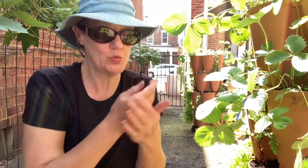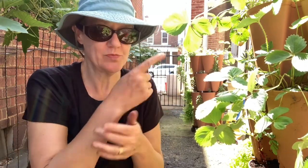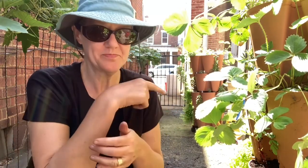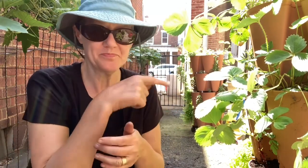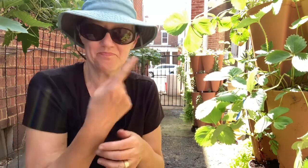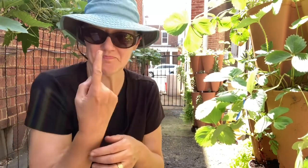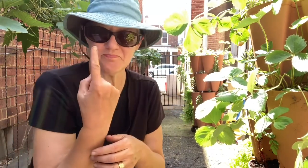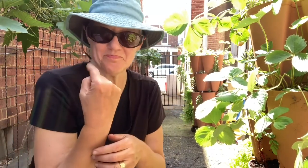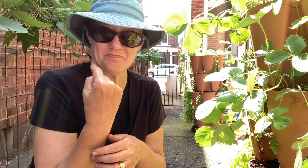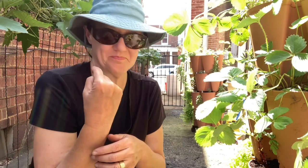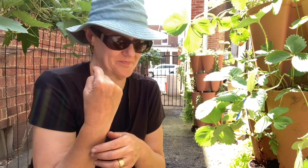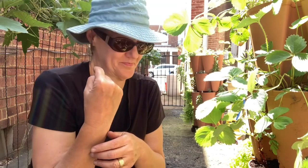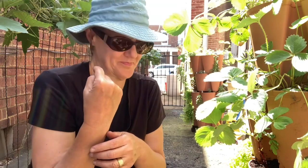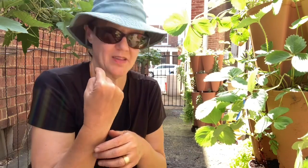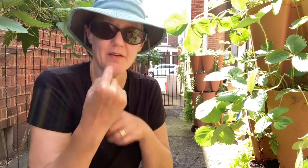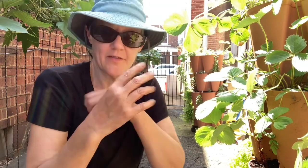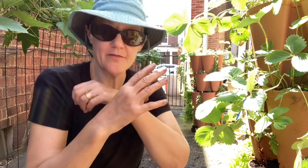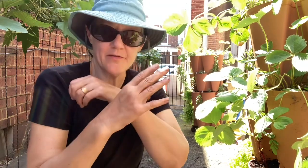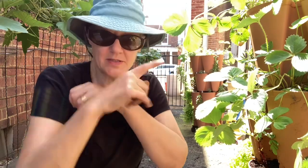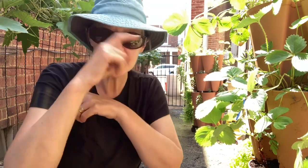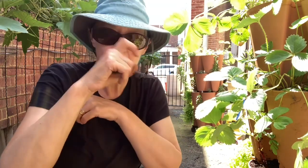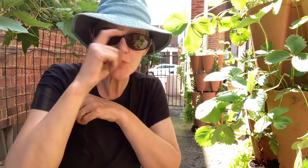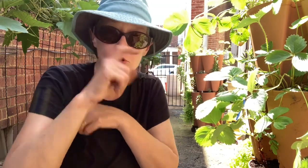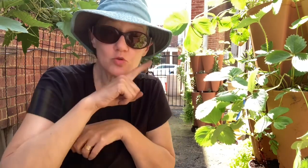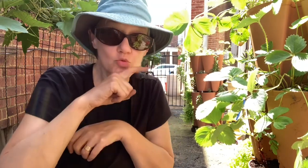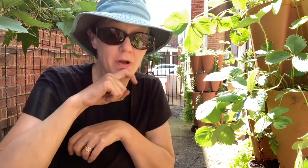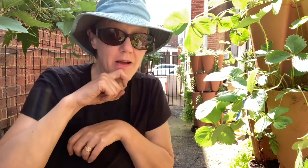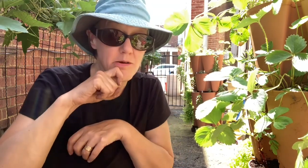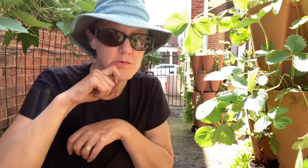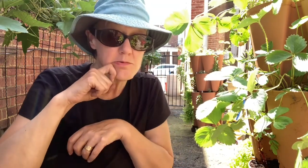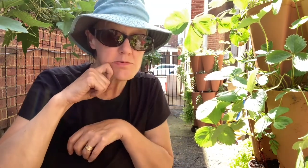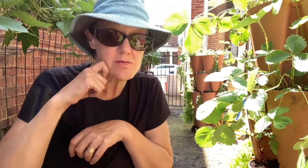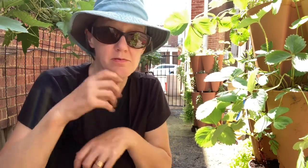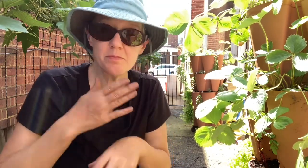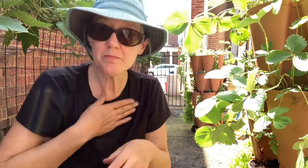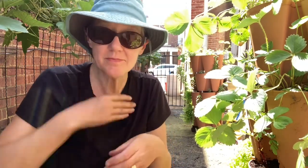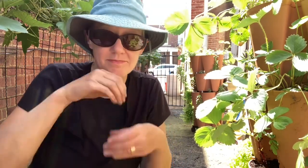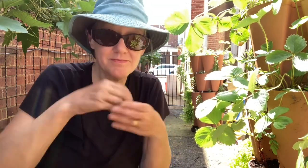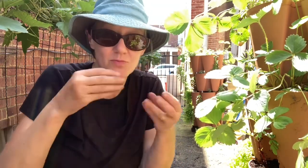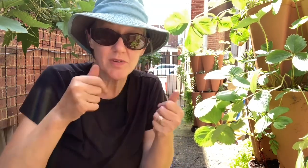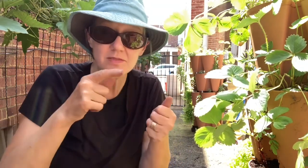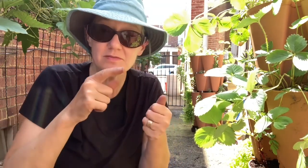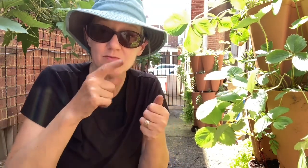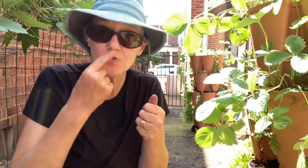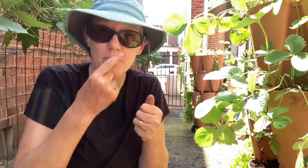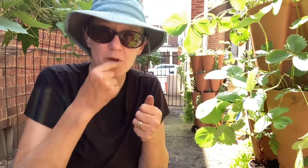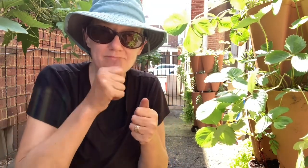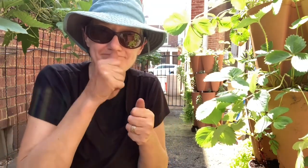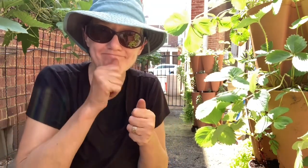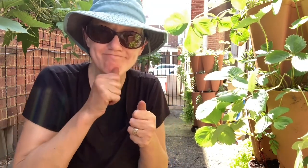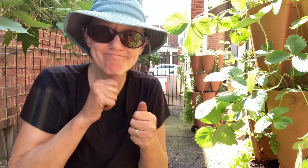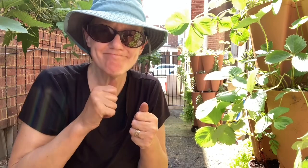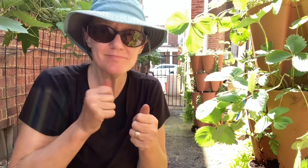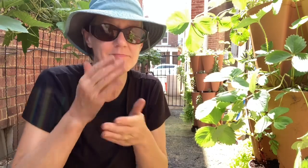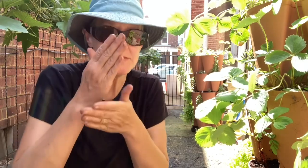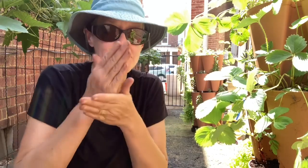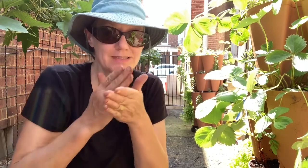often these strawberries can be fertilized because I didn't put these in here until the summer. We had a drought and some